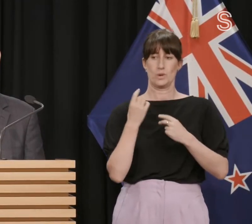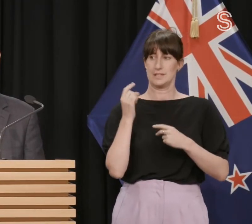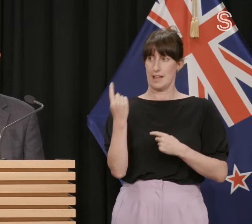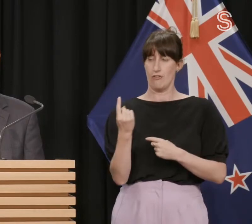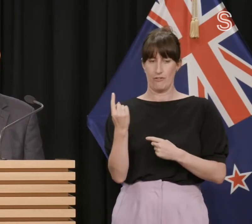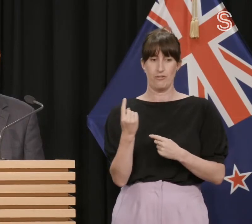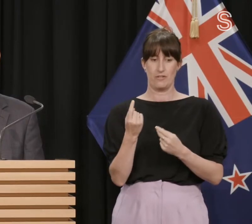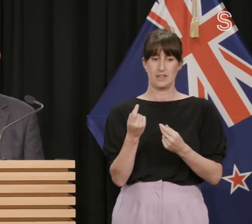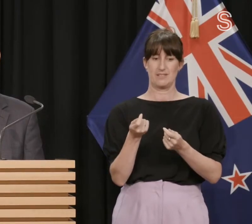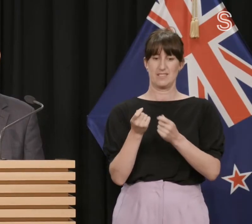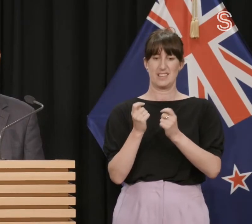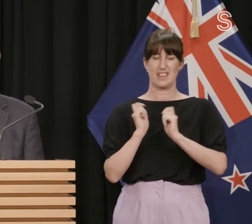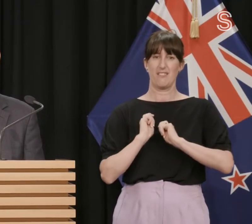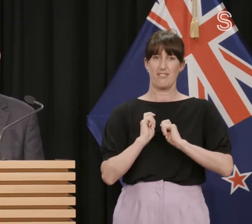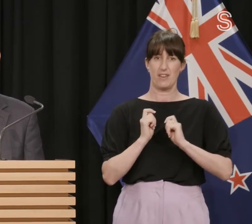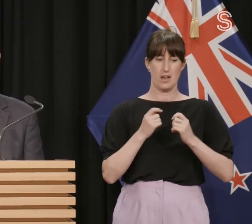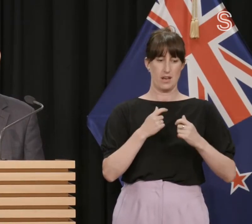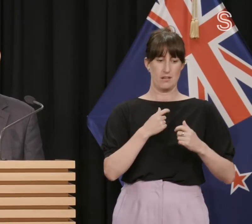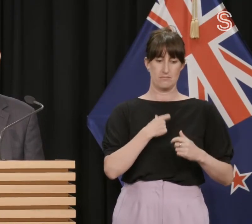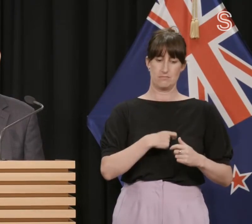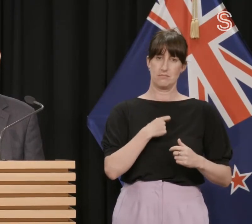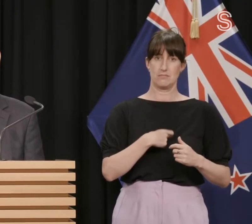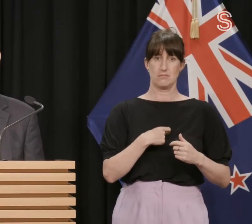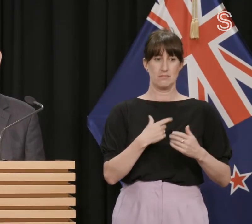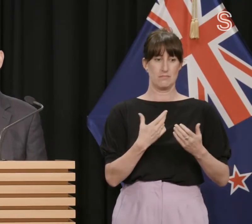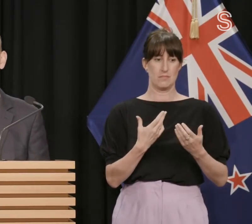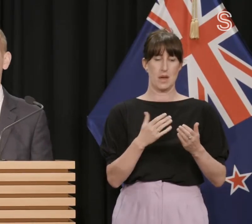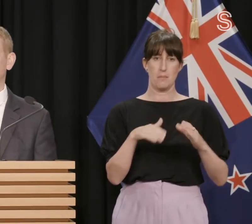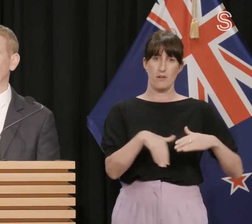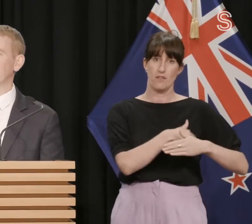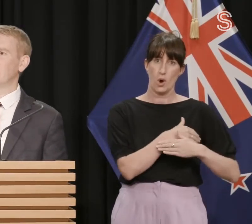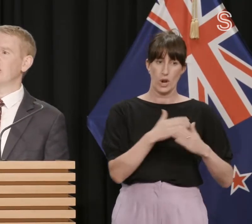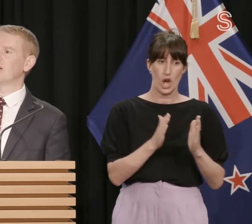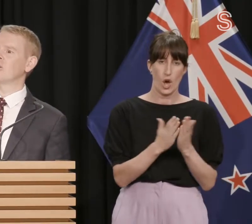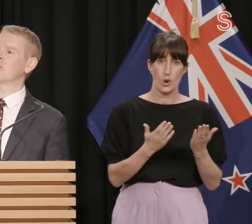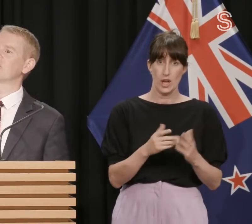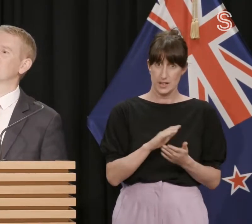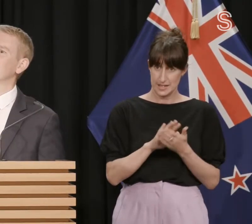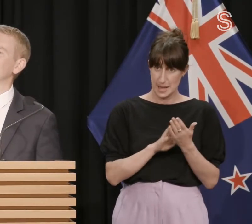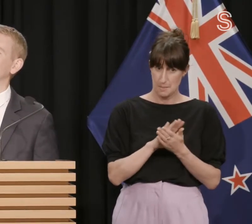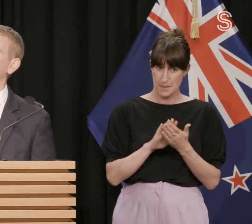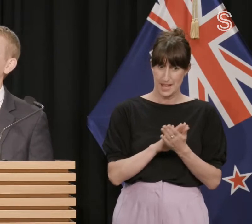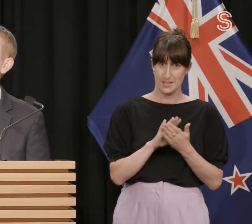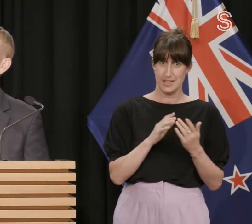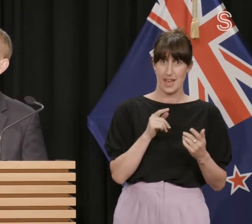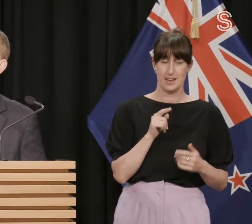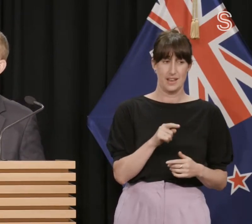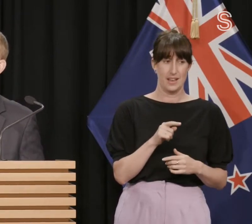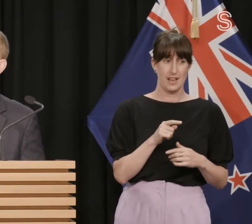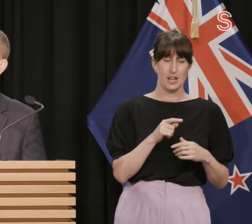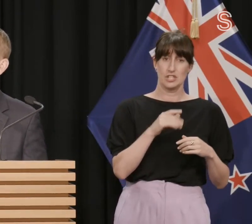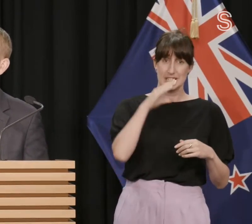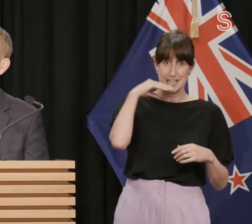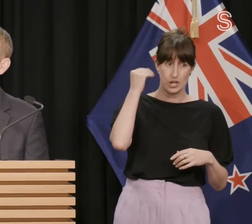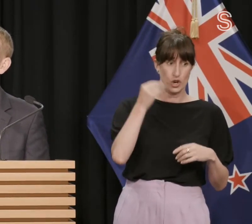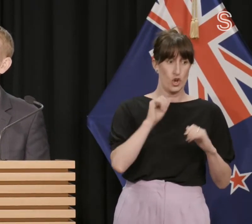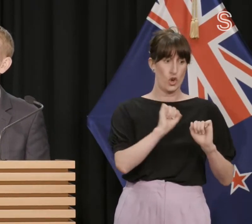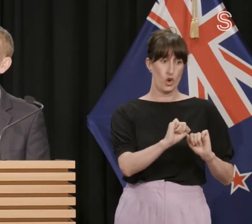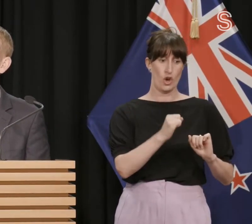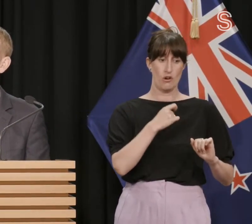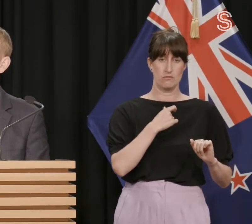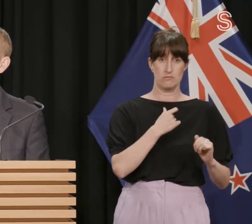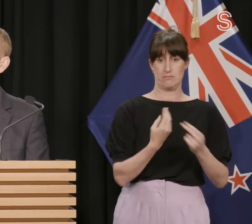that Jacinda Ardern giving herself child poverty reduction was symbolic? No. Look, Prime Minister, as Minister of